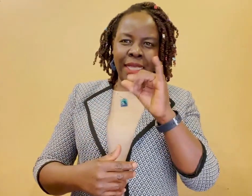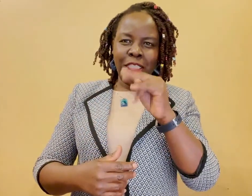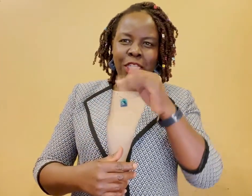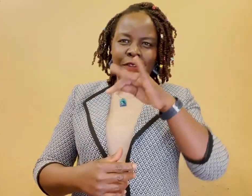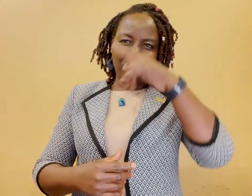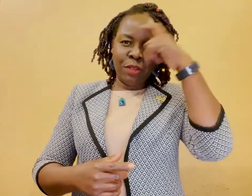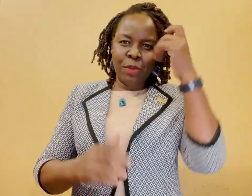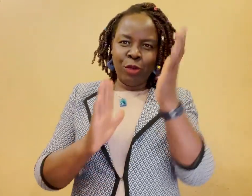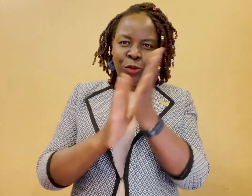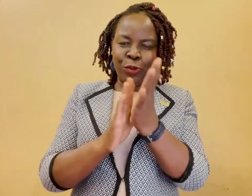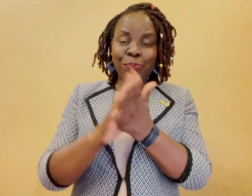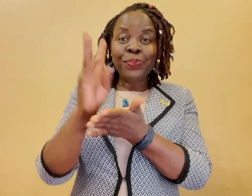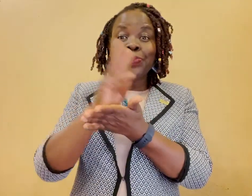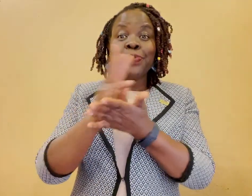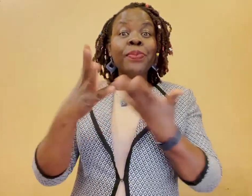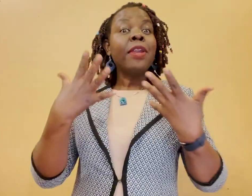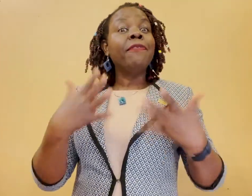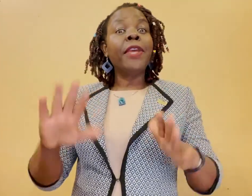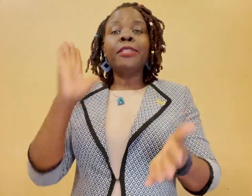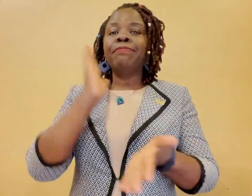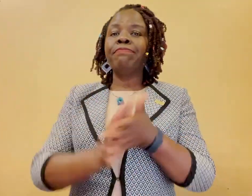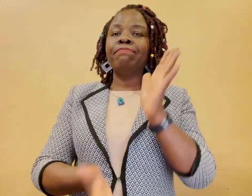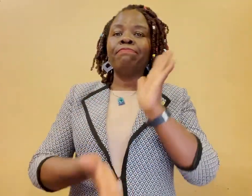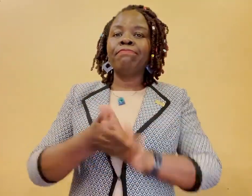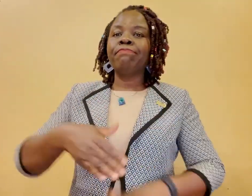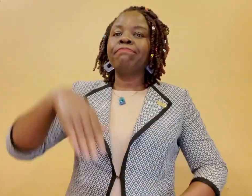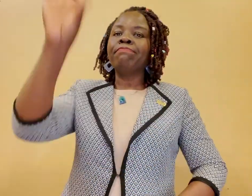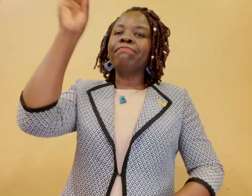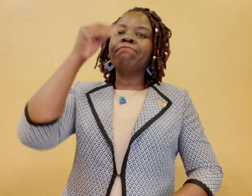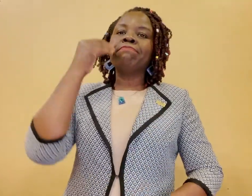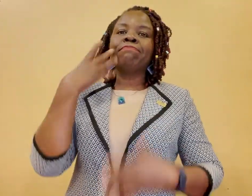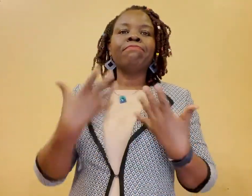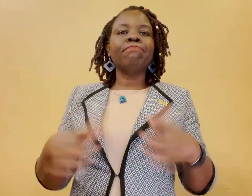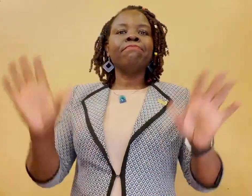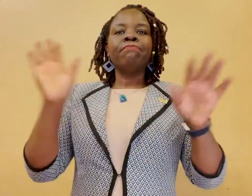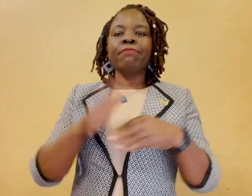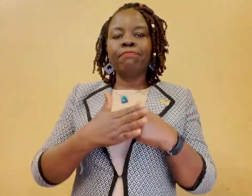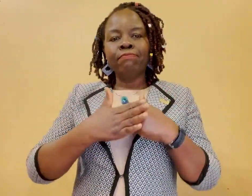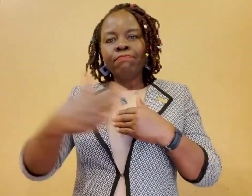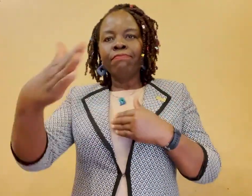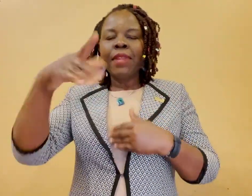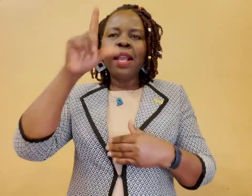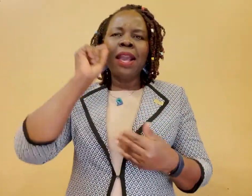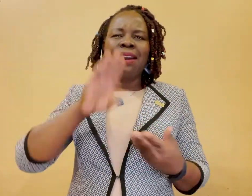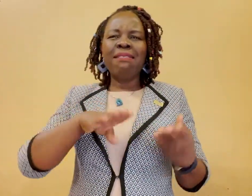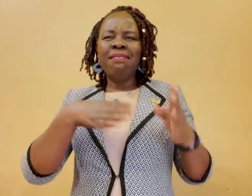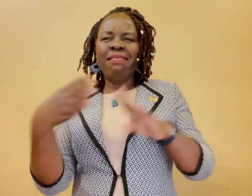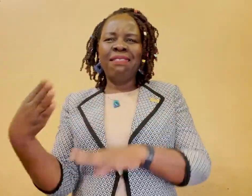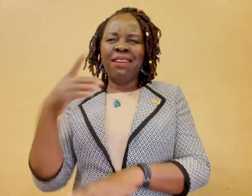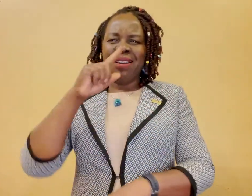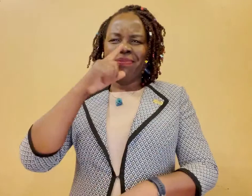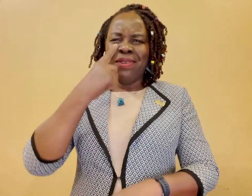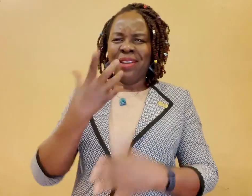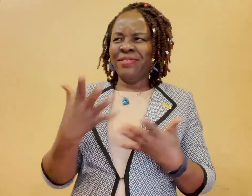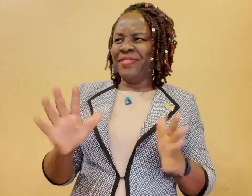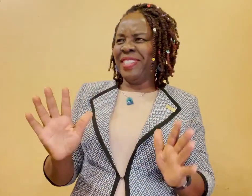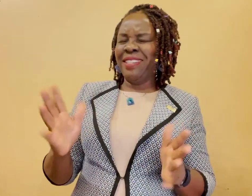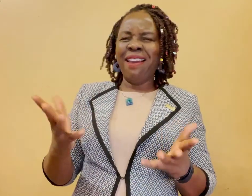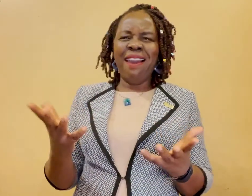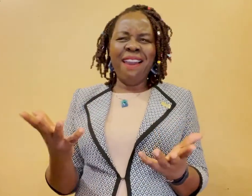a 3-week second session of school. And once we were done, everyone has gone home and Gallaudet was dead.